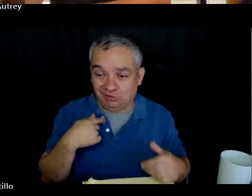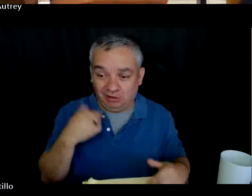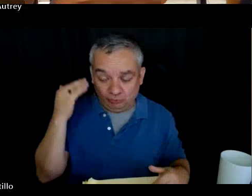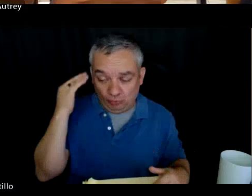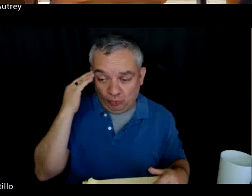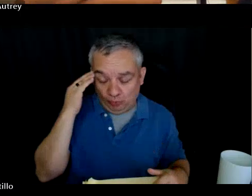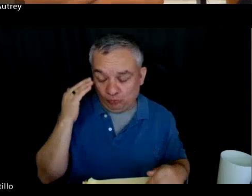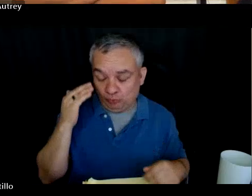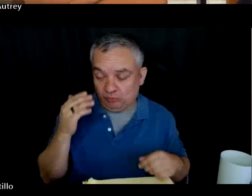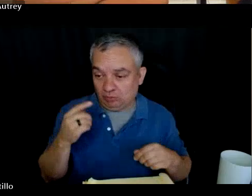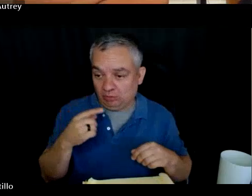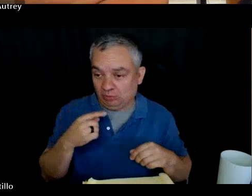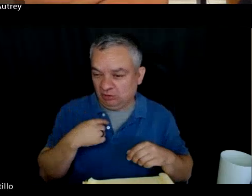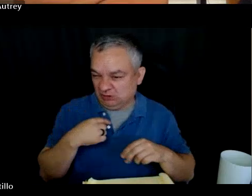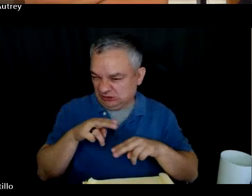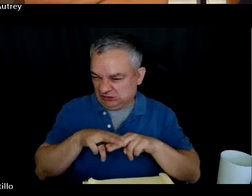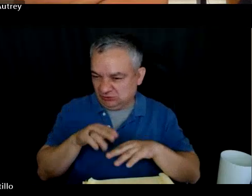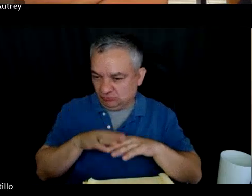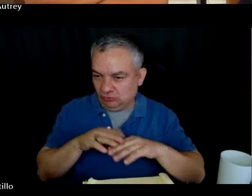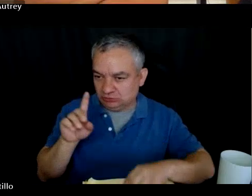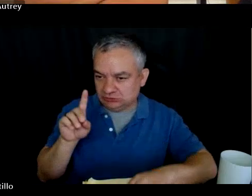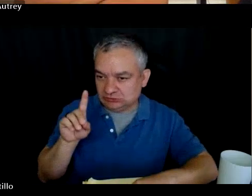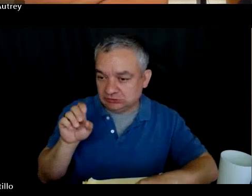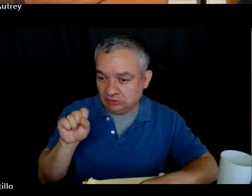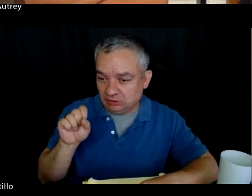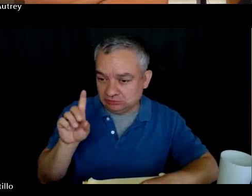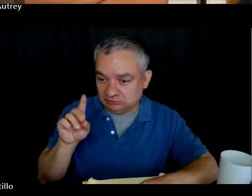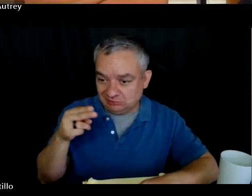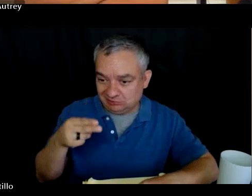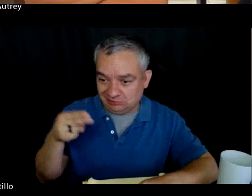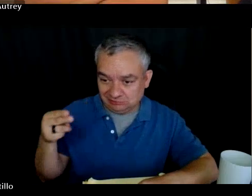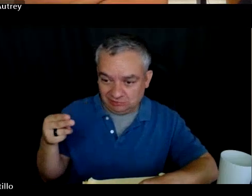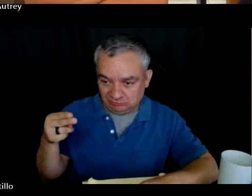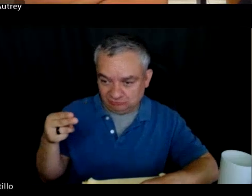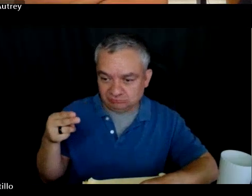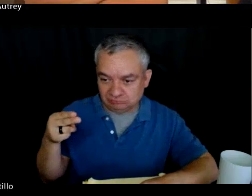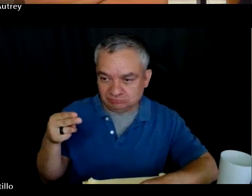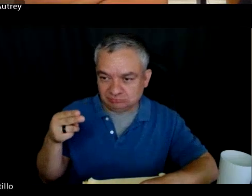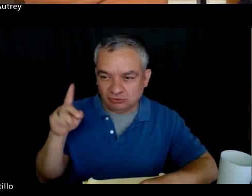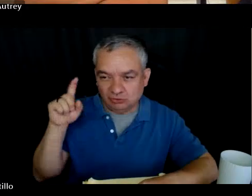something else. So for your outreach, I'm aware that